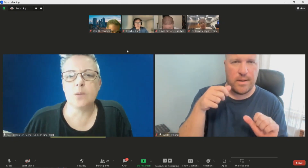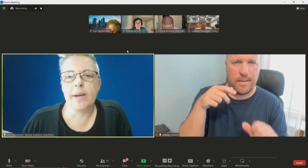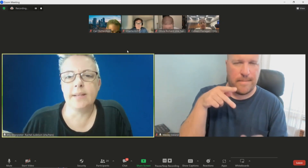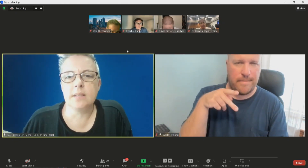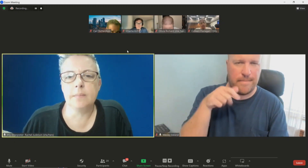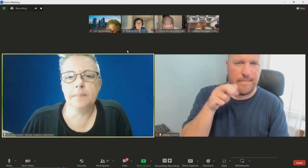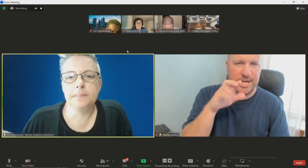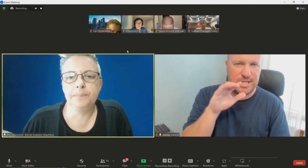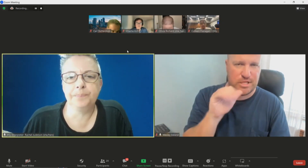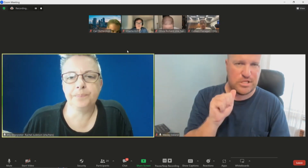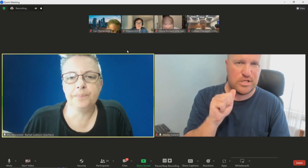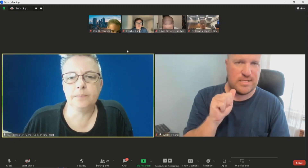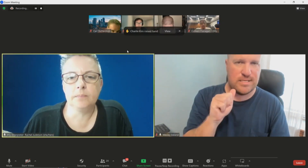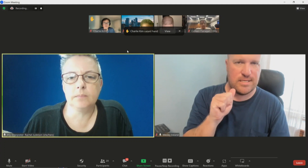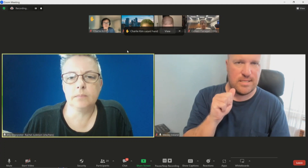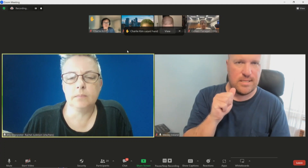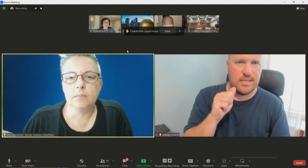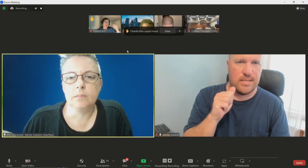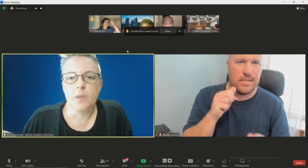Wes,